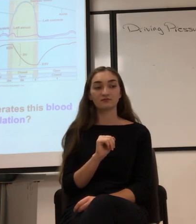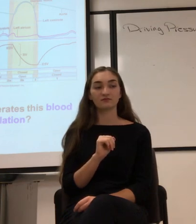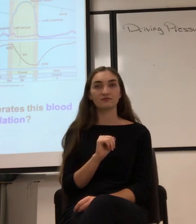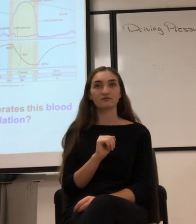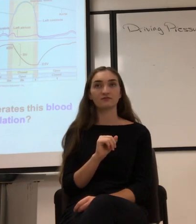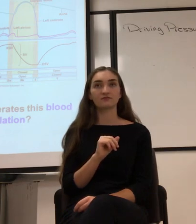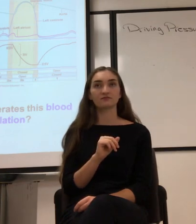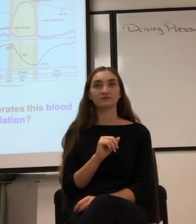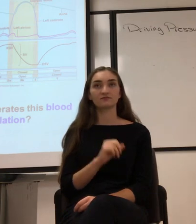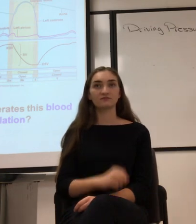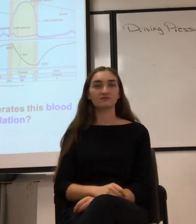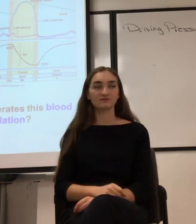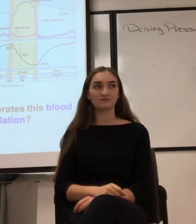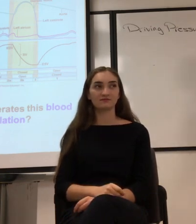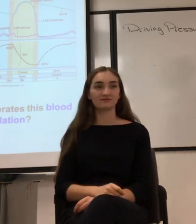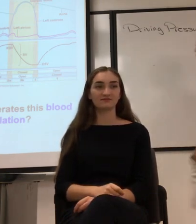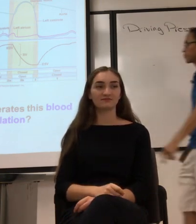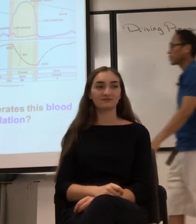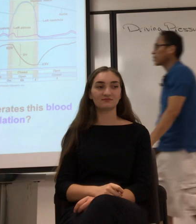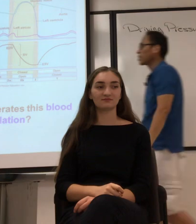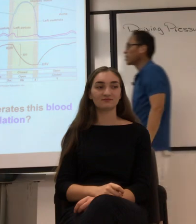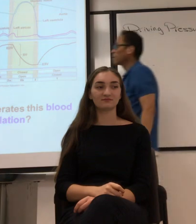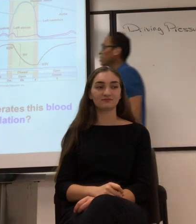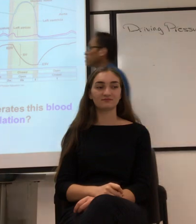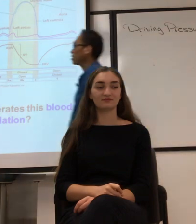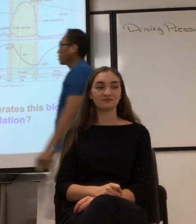millimeters of mercury pressure.